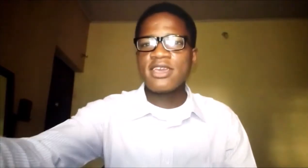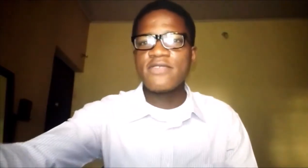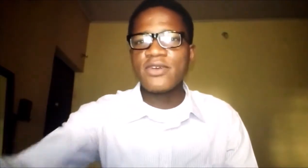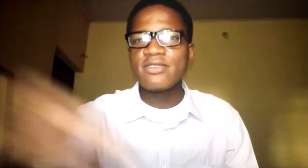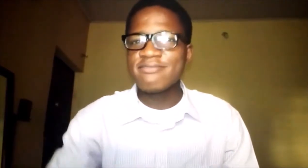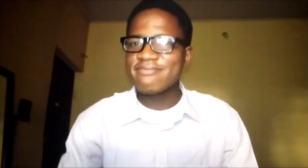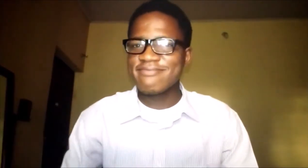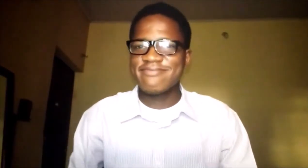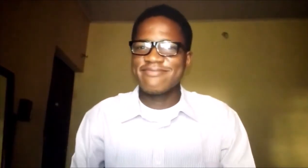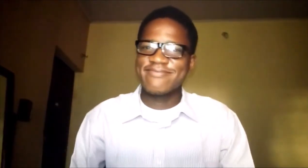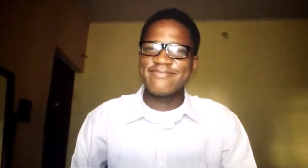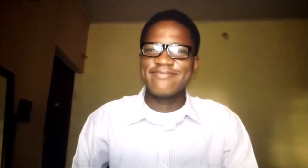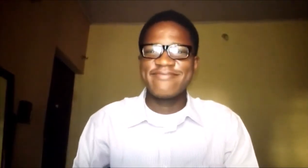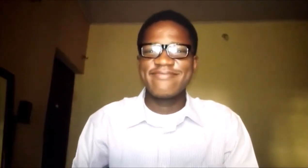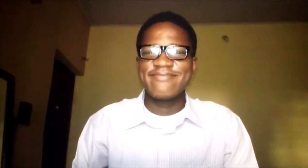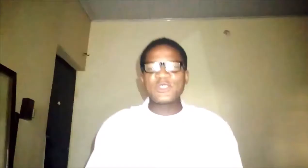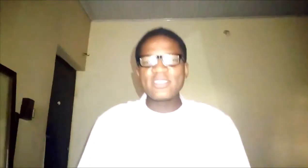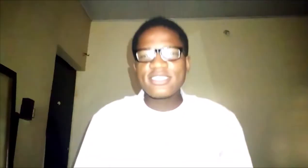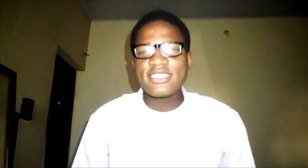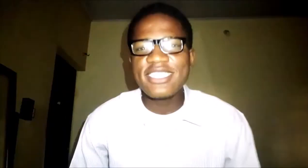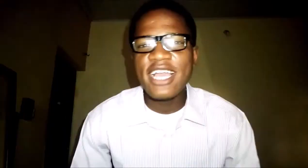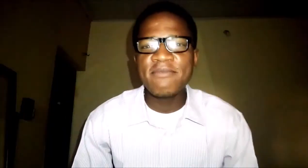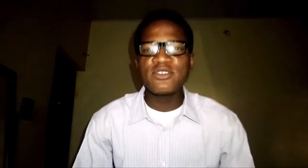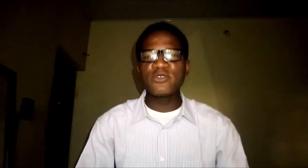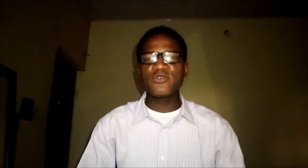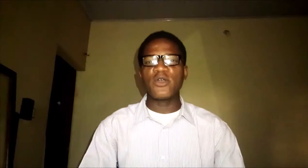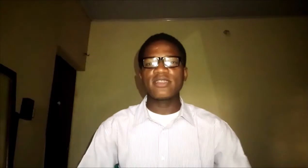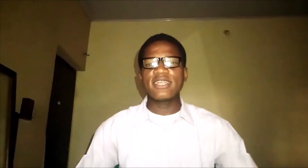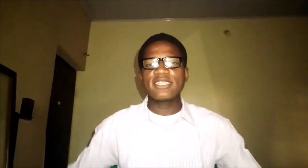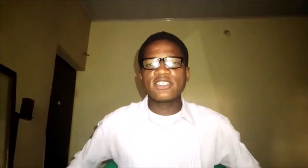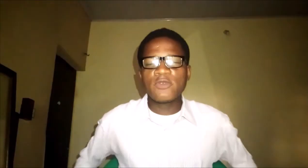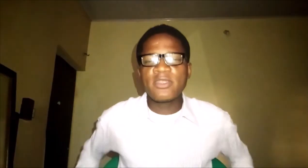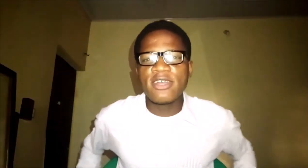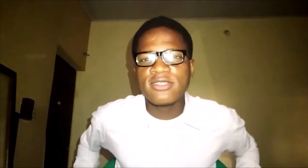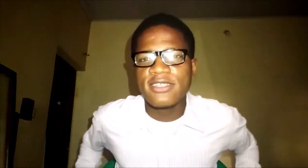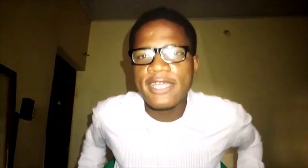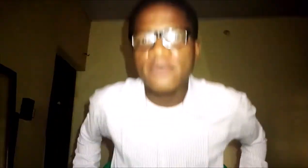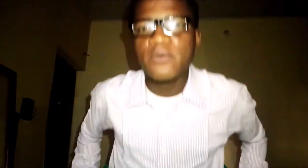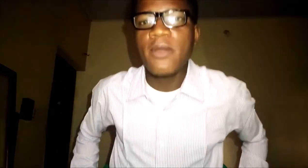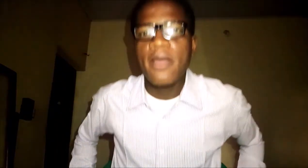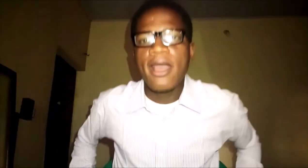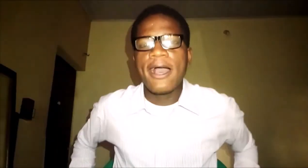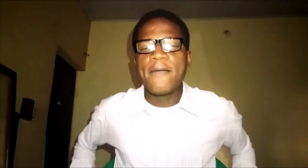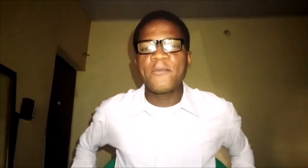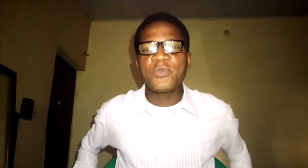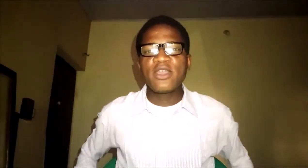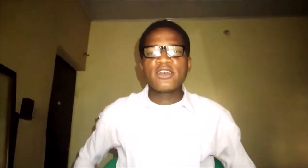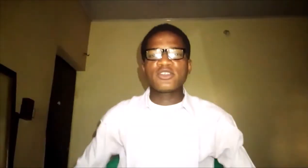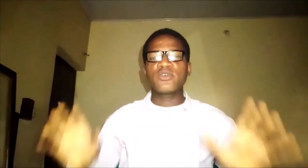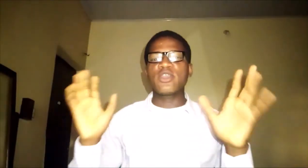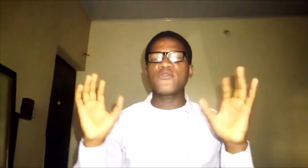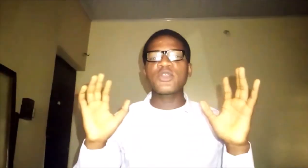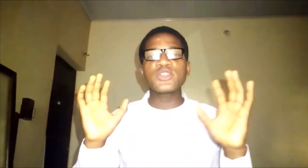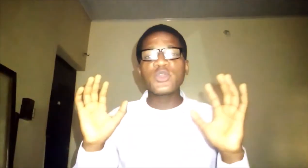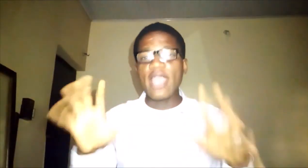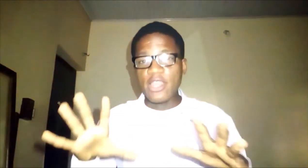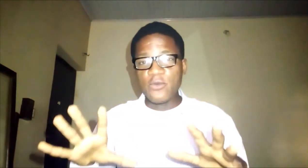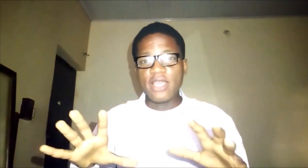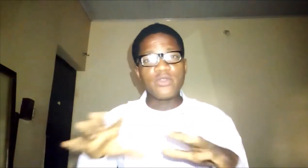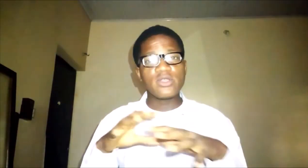fun. So it's time to move on. Let's learn something else tonight. So if we're going to go anywhere, if you're going to